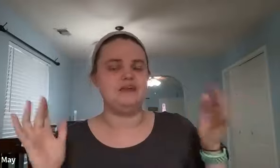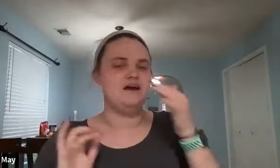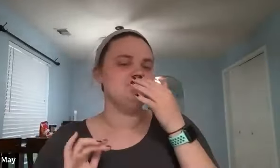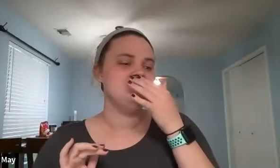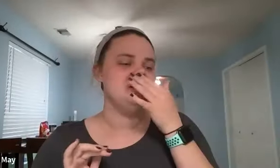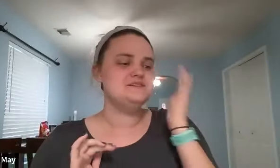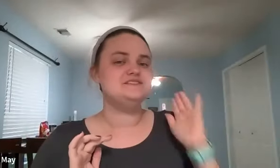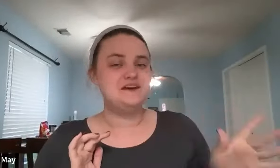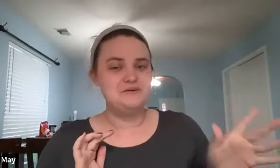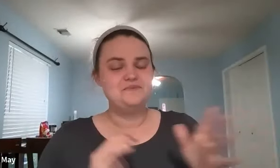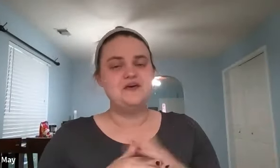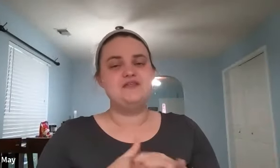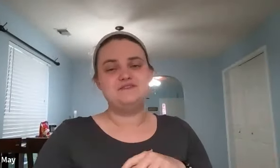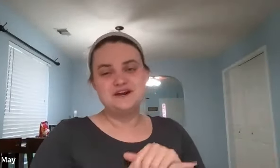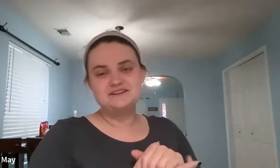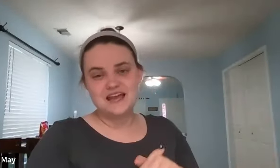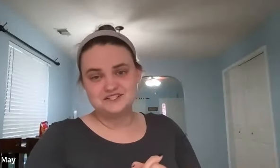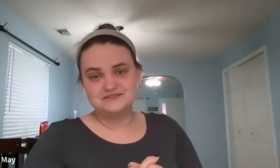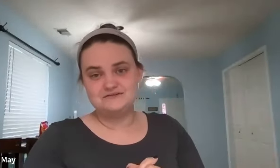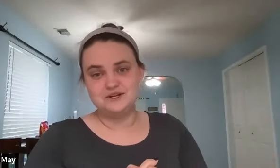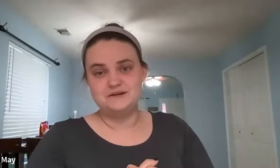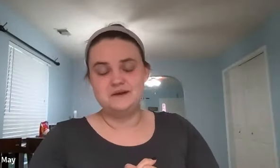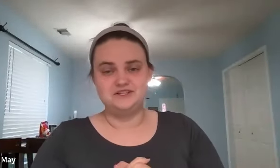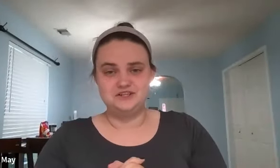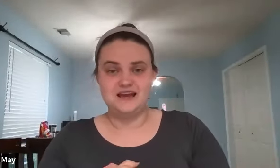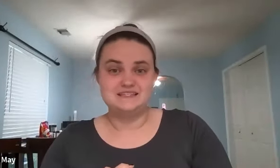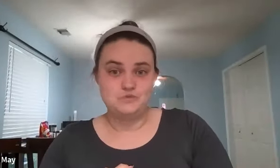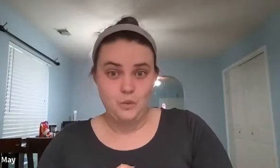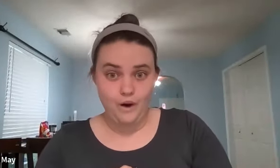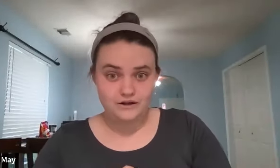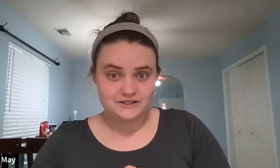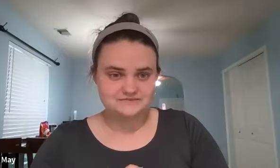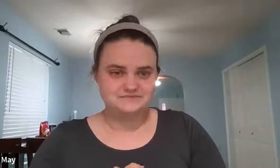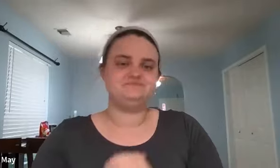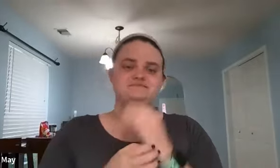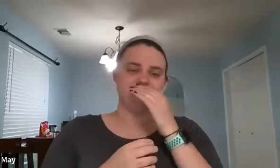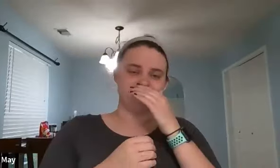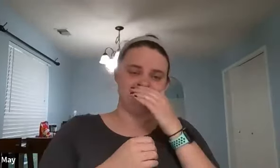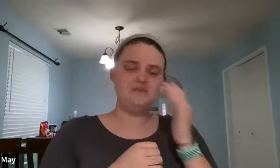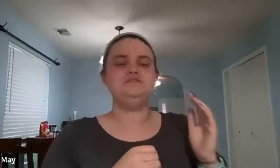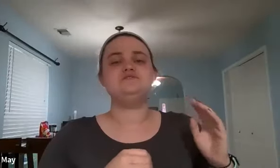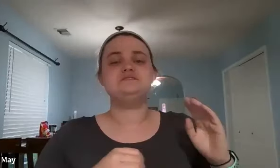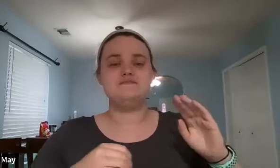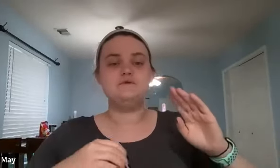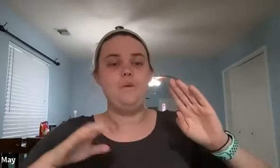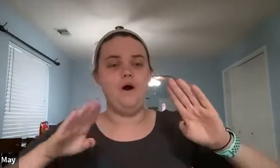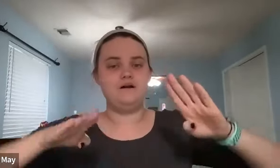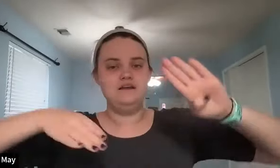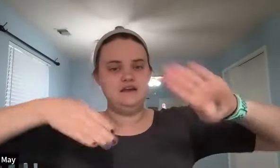have. So the first action verb I'm going to show you guys is walk. So